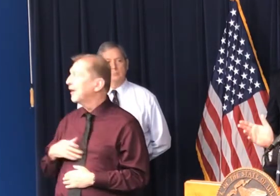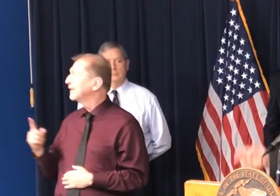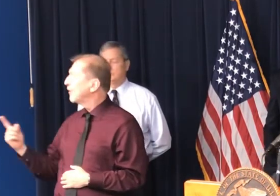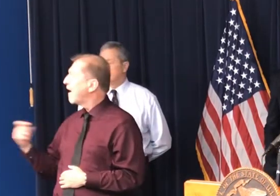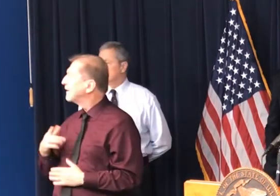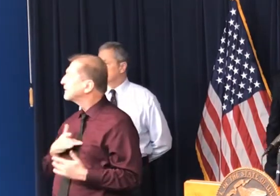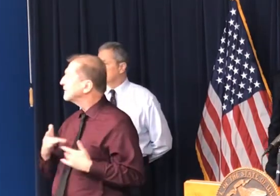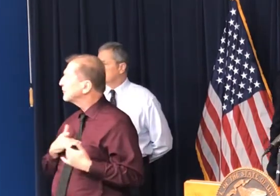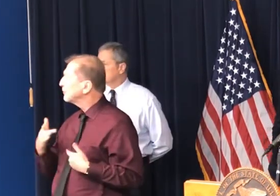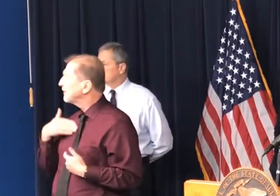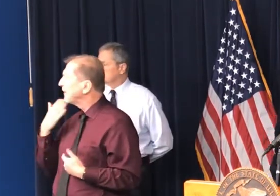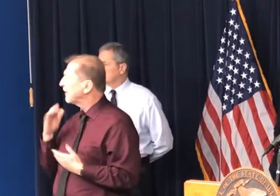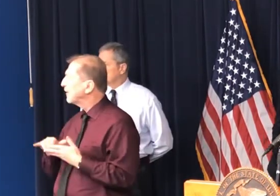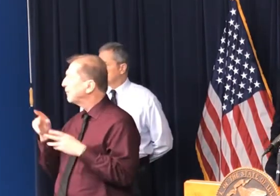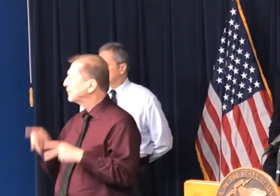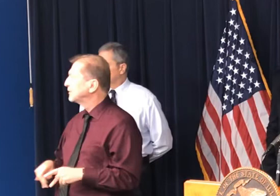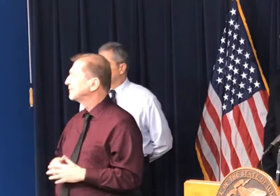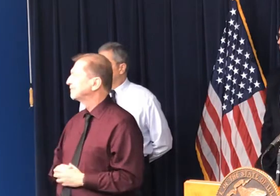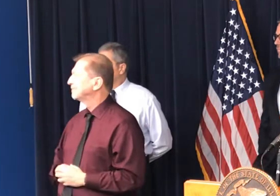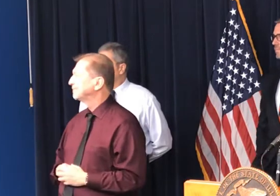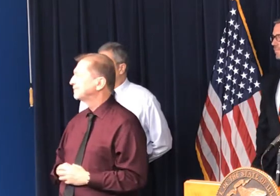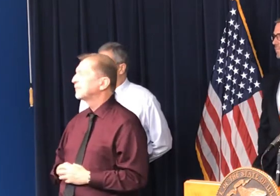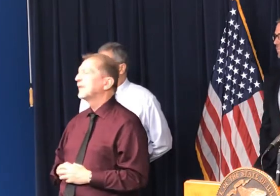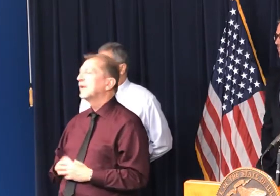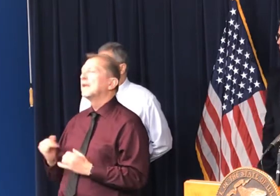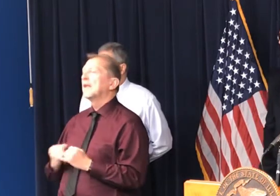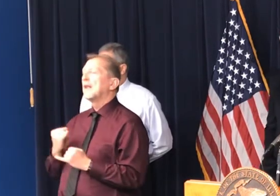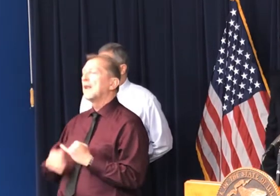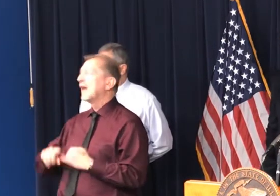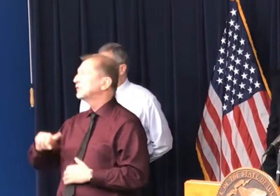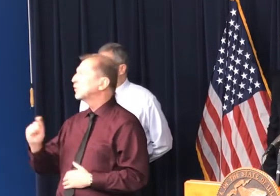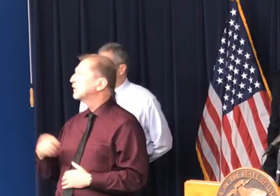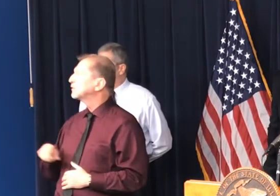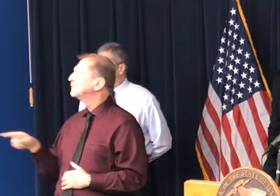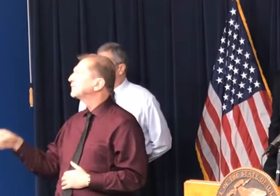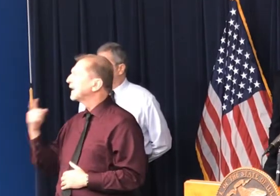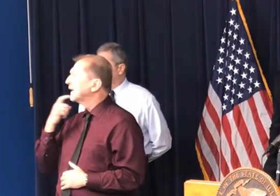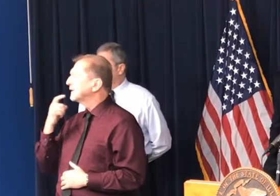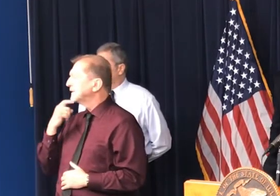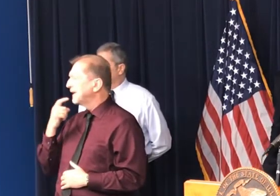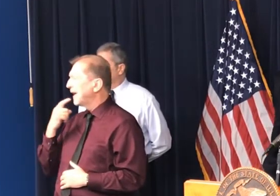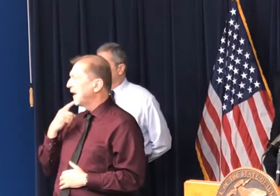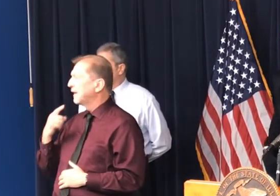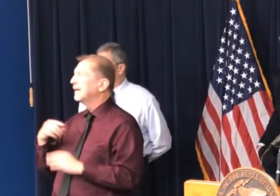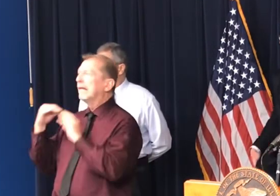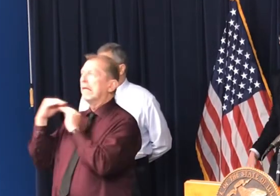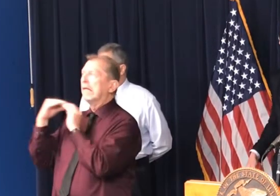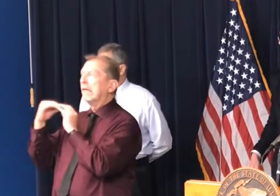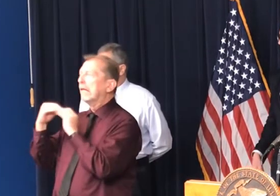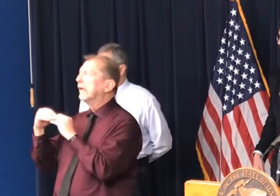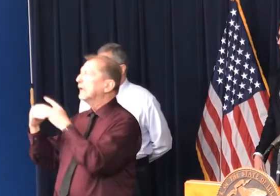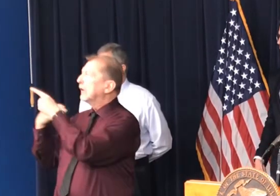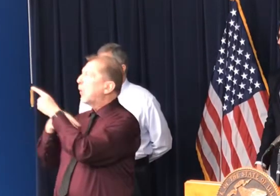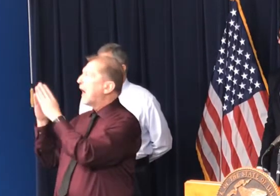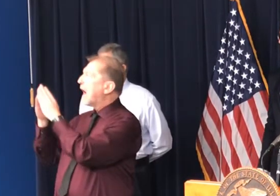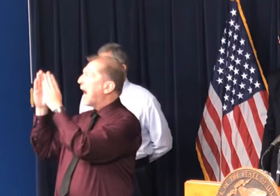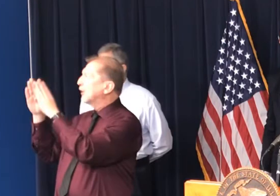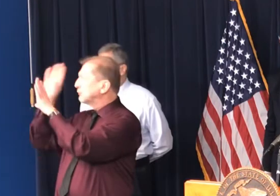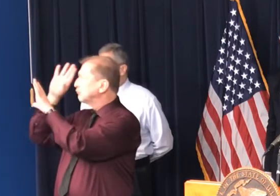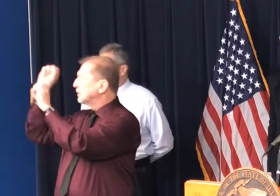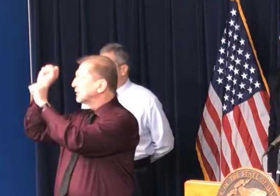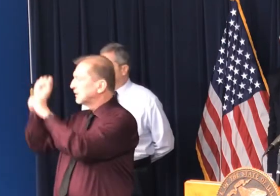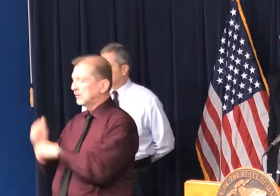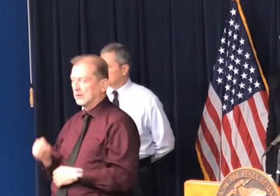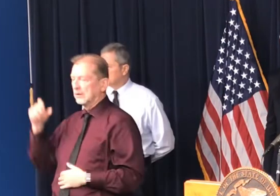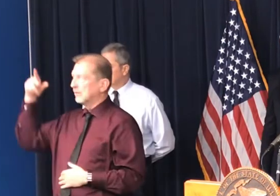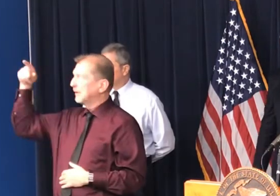the concern by whoever asked that question. And this will be the final question for today. There's been a fair amount of back and forth with the White House over PPE.